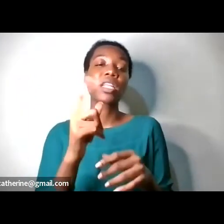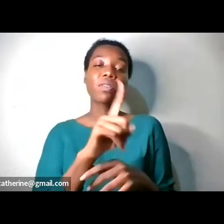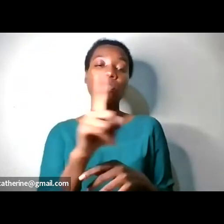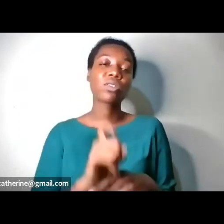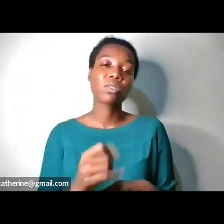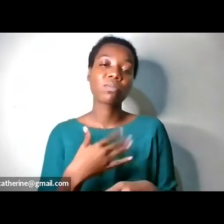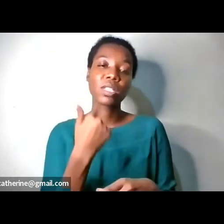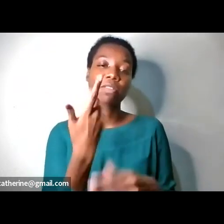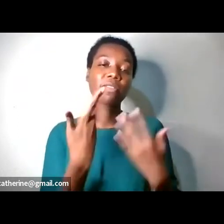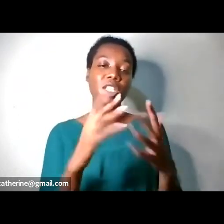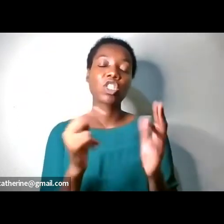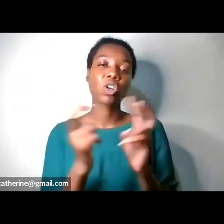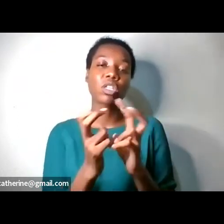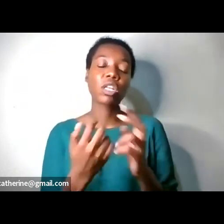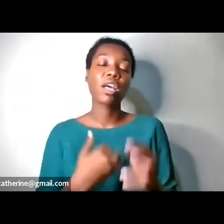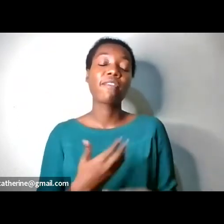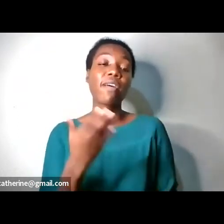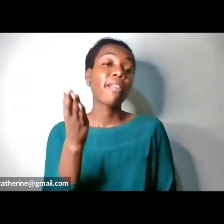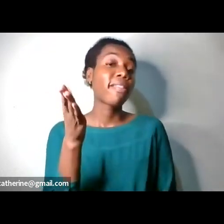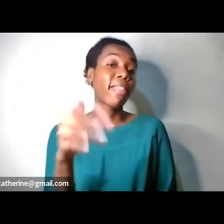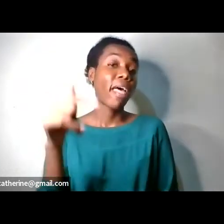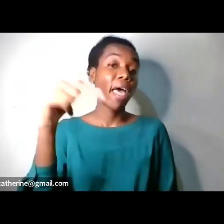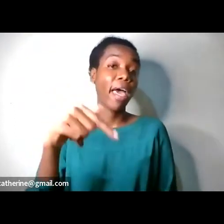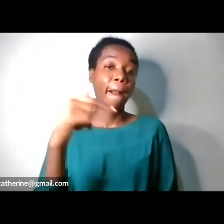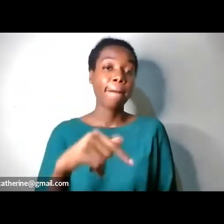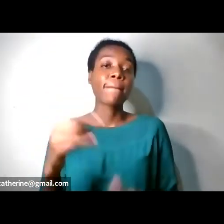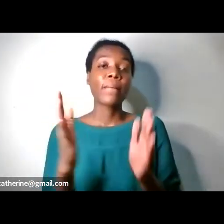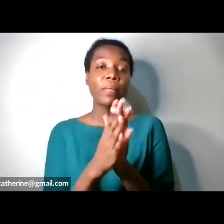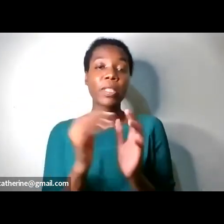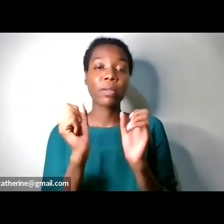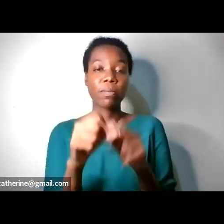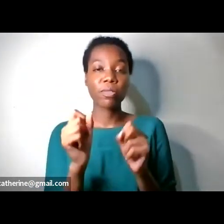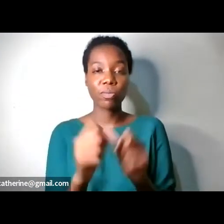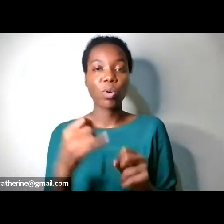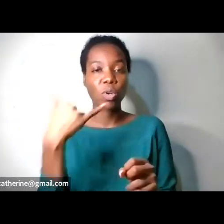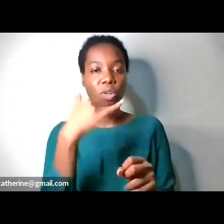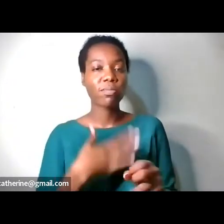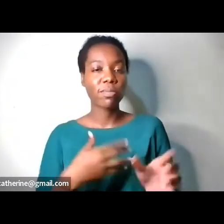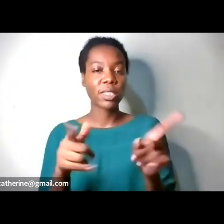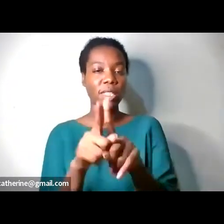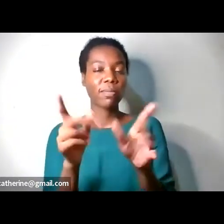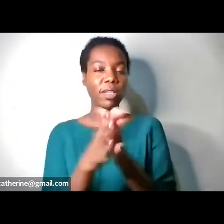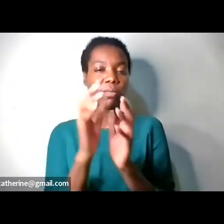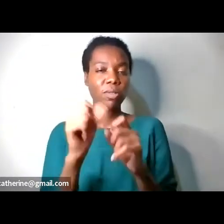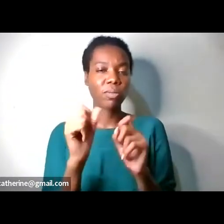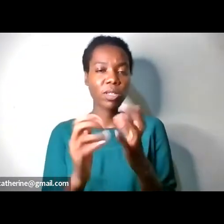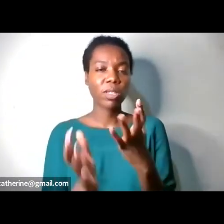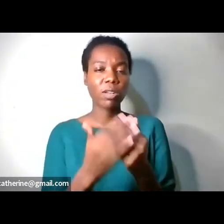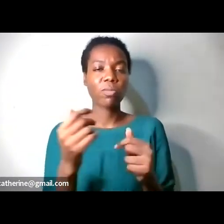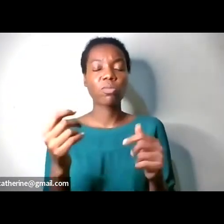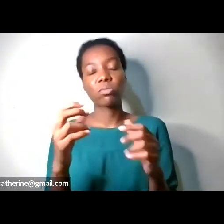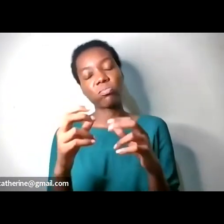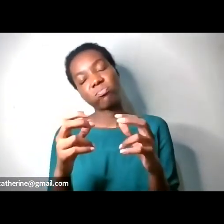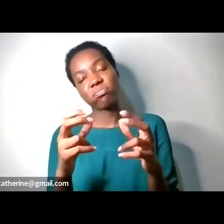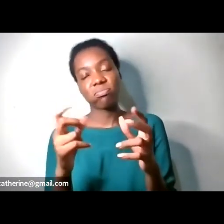said, the numbers for Star Discover are there, but you can also get in touch with me, and I'll be able to link you up with the team if in